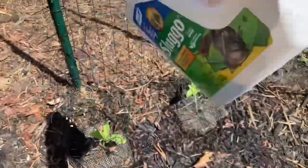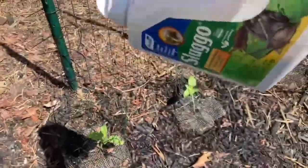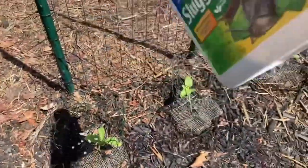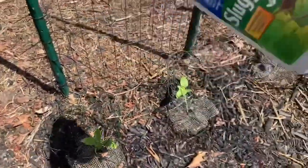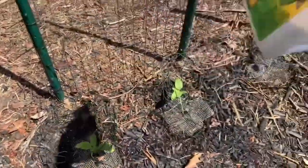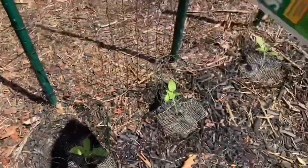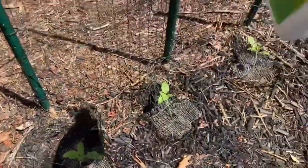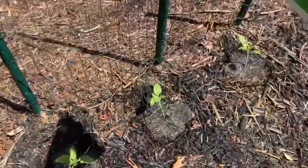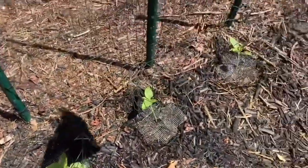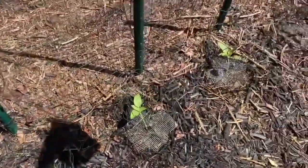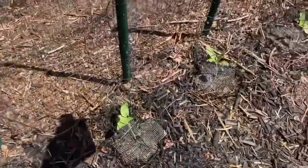animals.